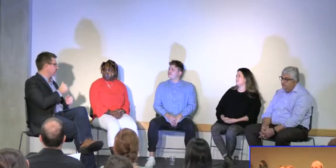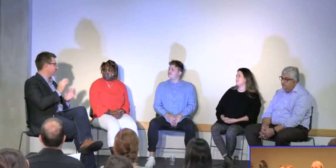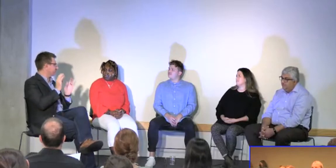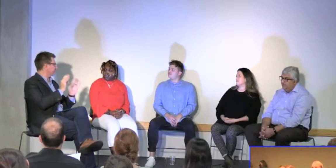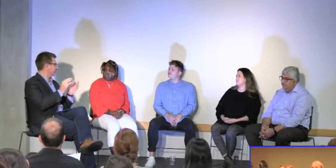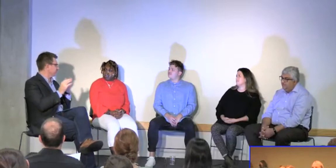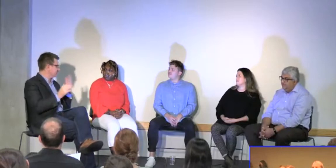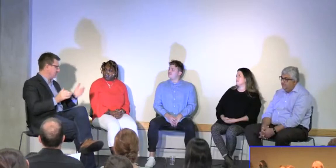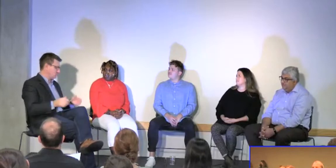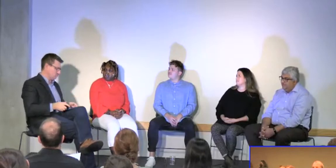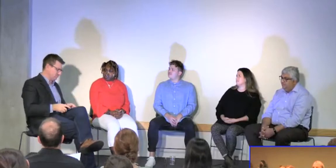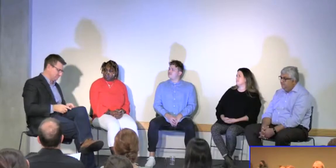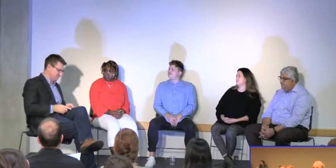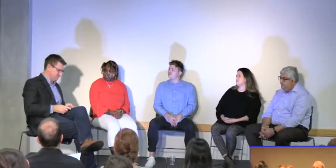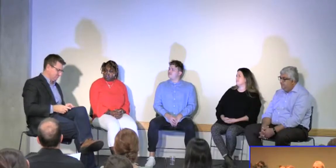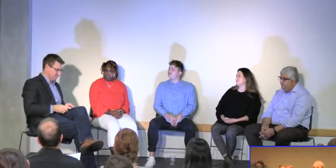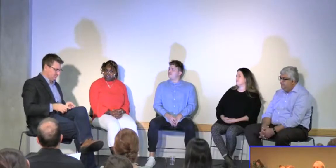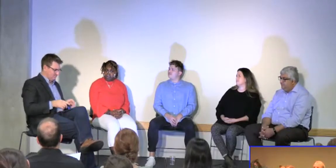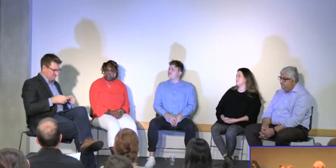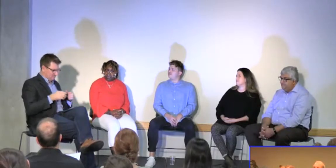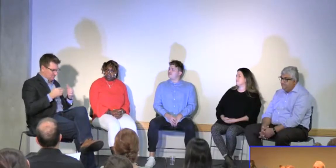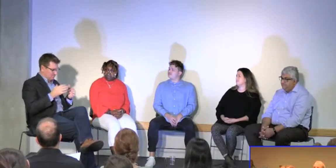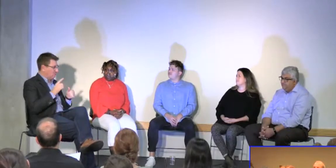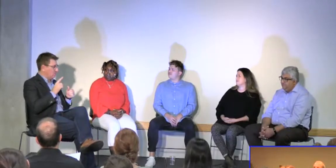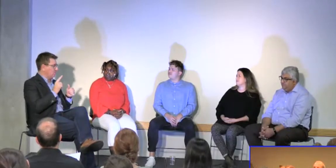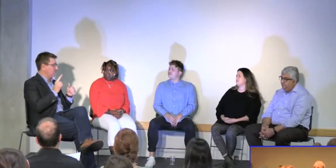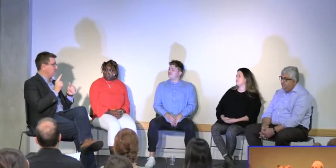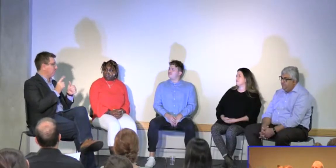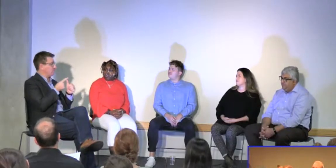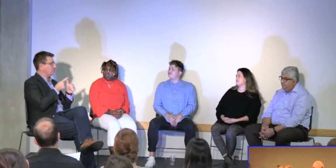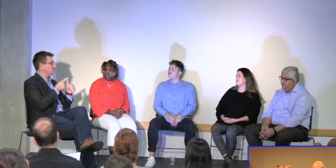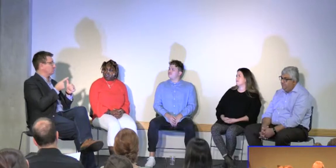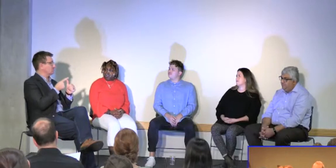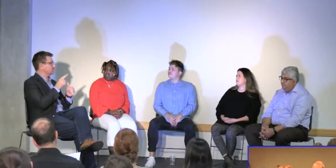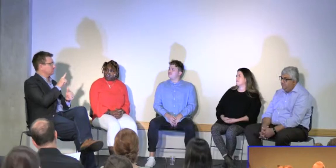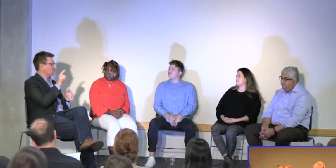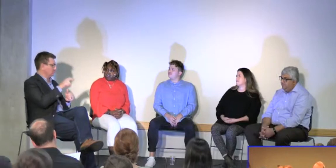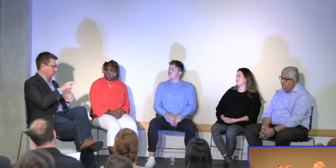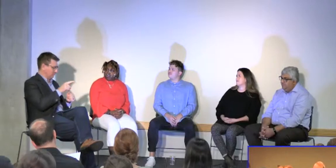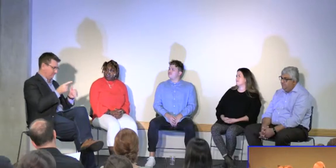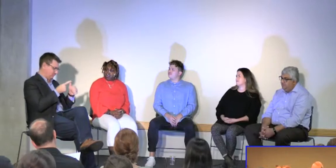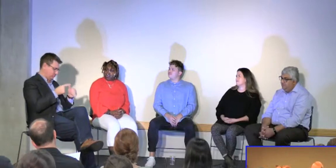experiences and some of your thoughts this evening. My first question